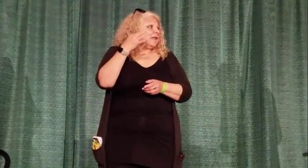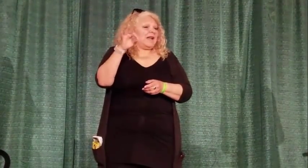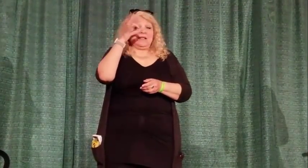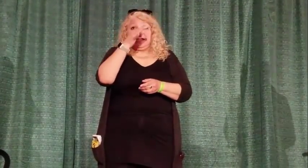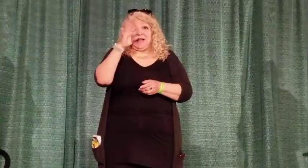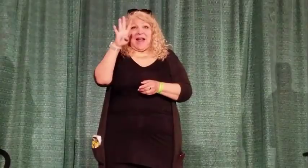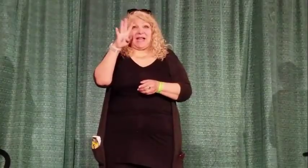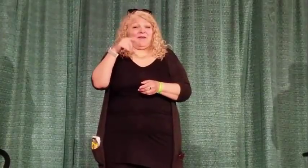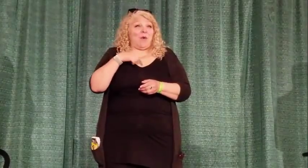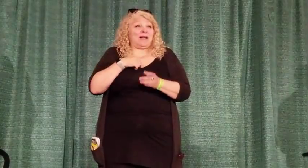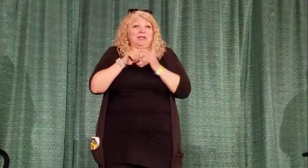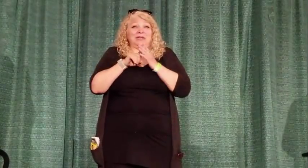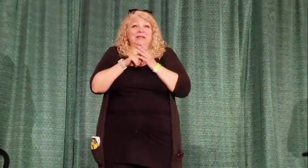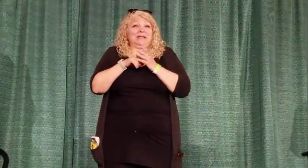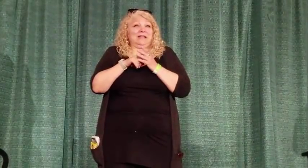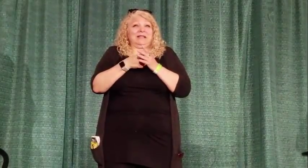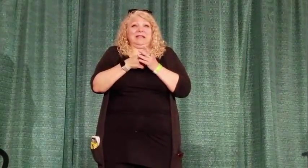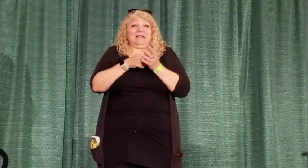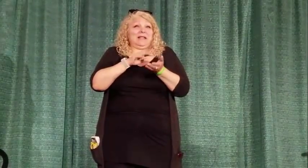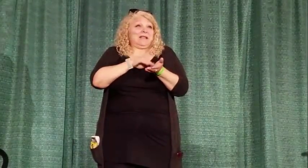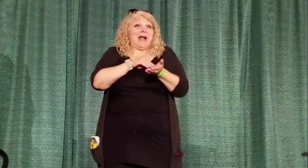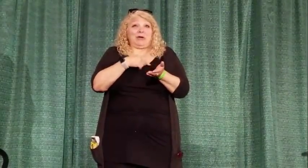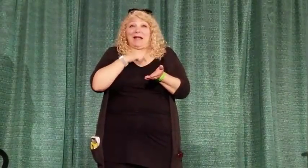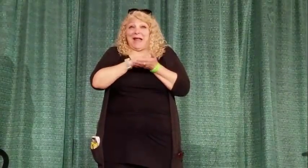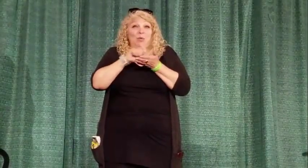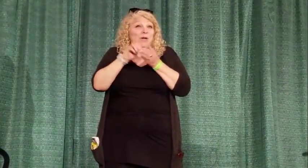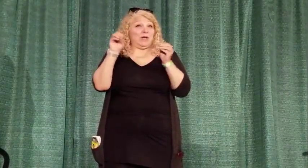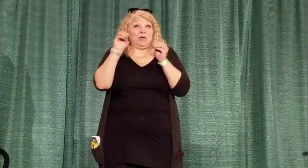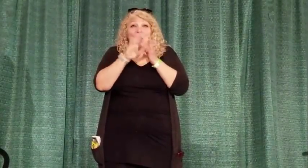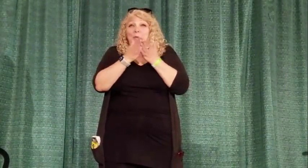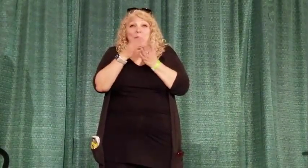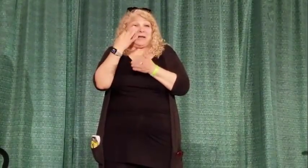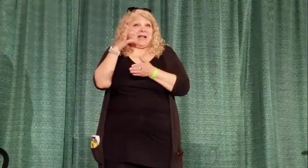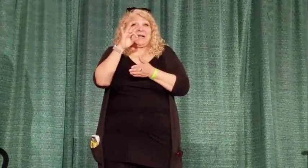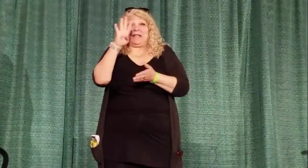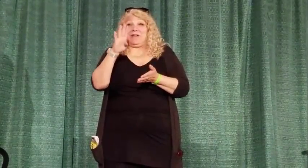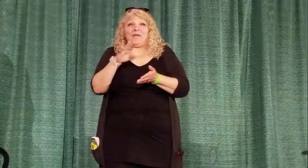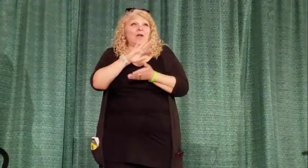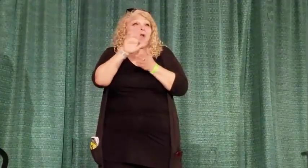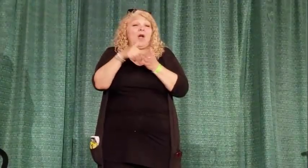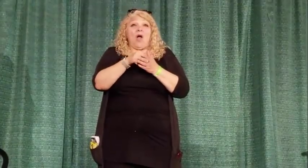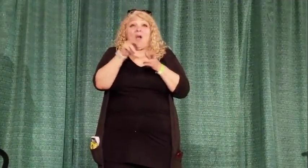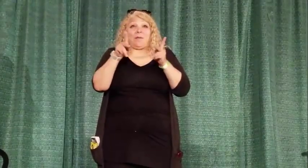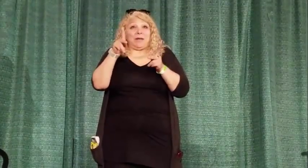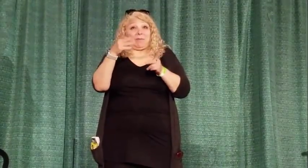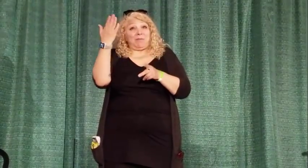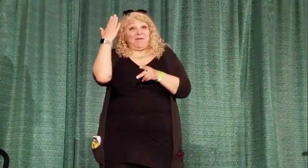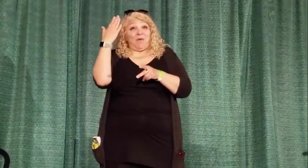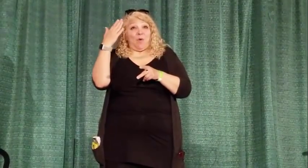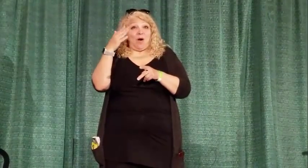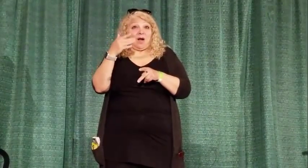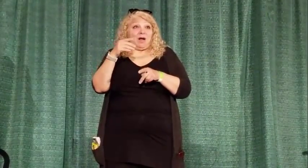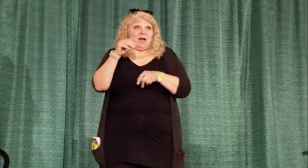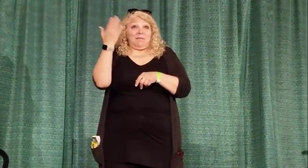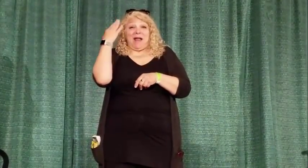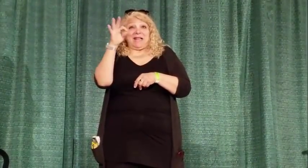1994 when I was just a physician. There hadn't been any books yet. People in my neighborhood and all the doctors thought I was a quack.